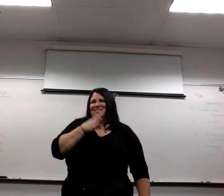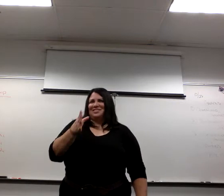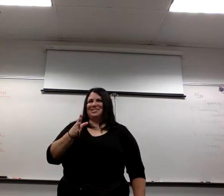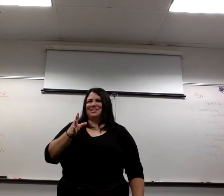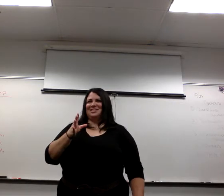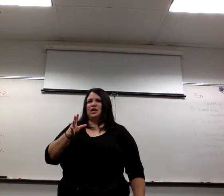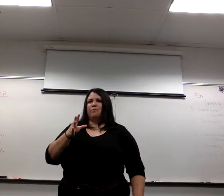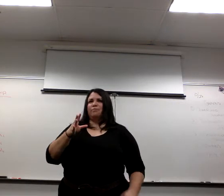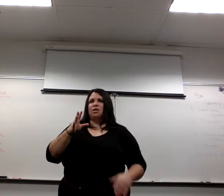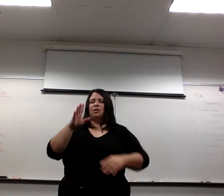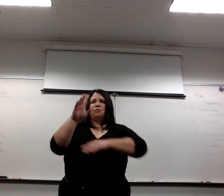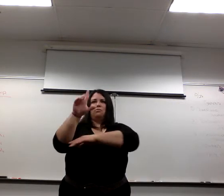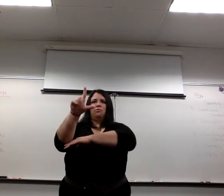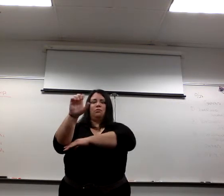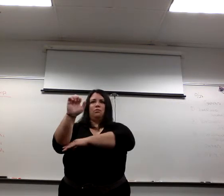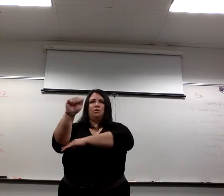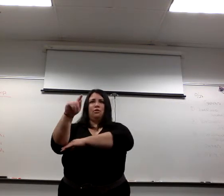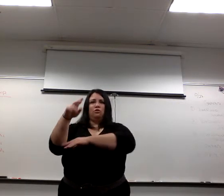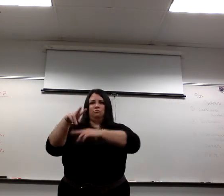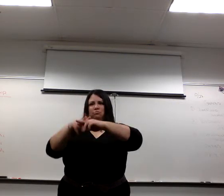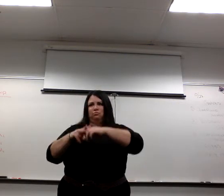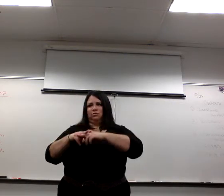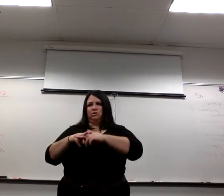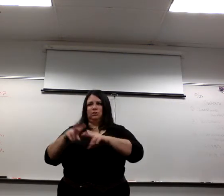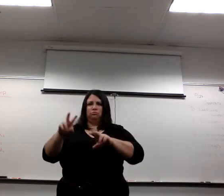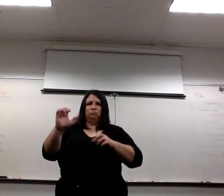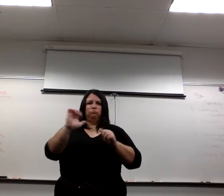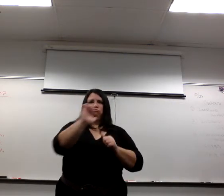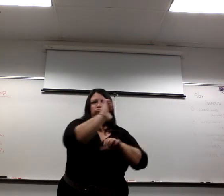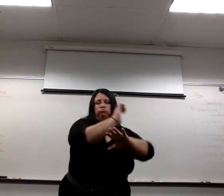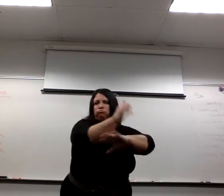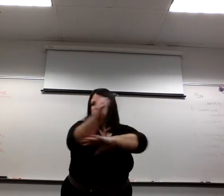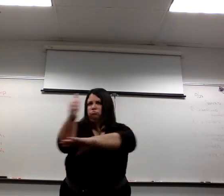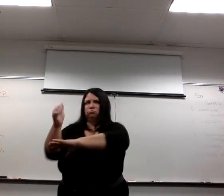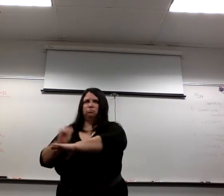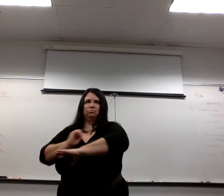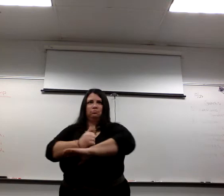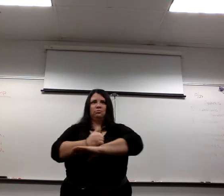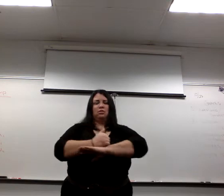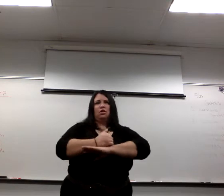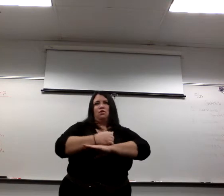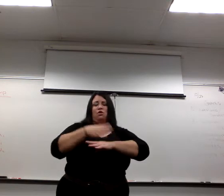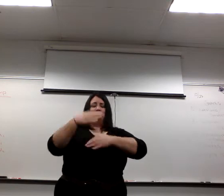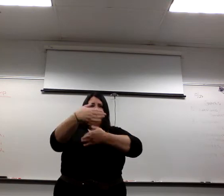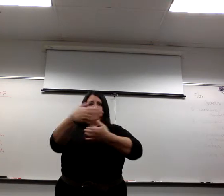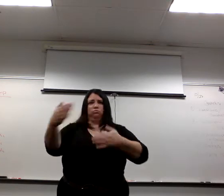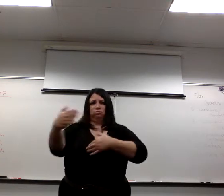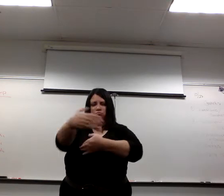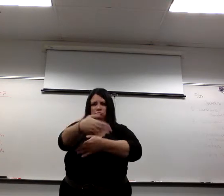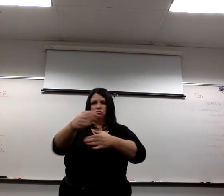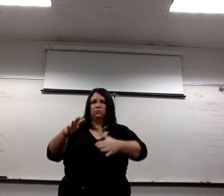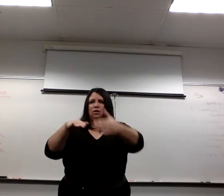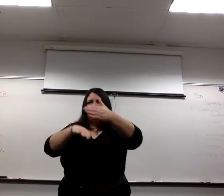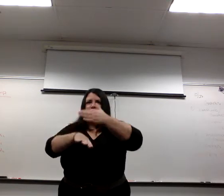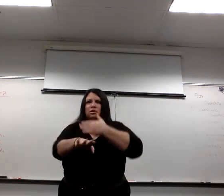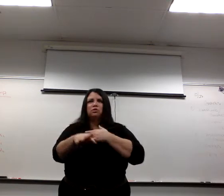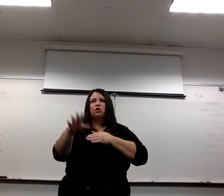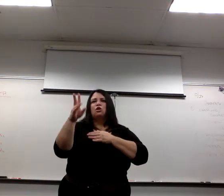leather seats, you'd go in there, and the place was just filled with smoke. As you'd expect at a smoking